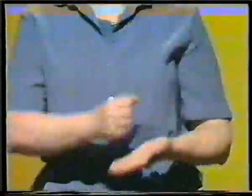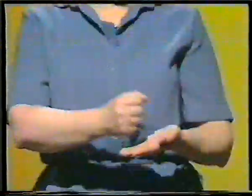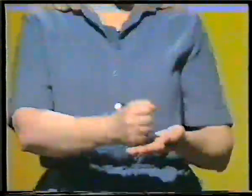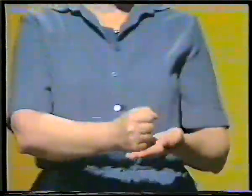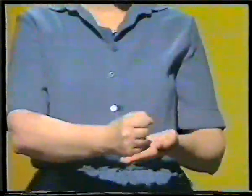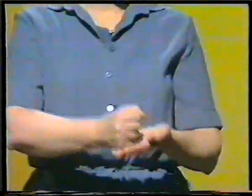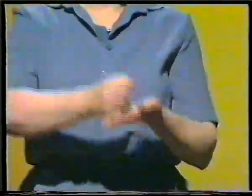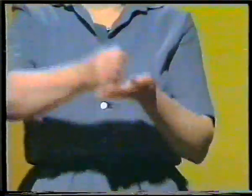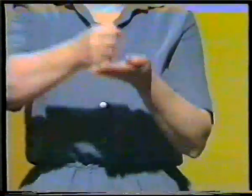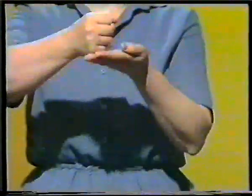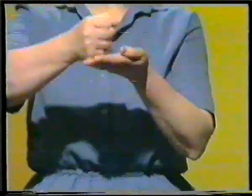To help.